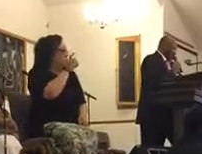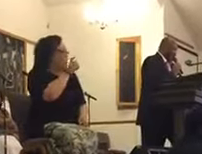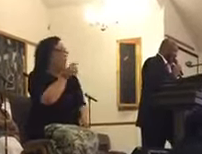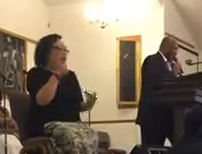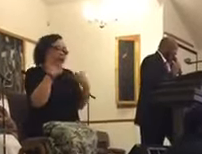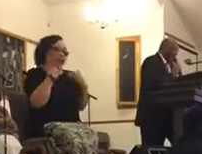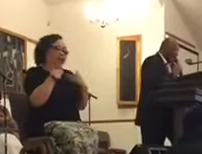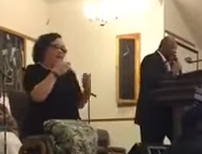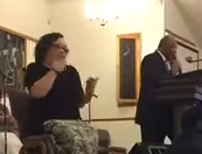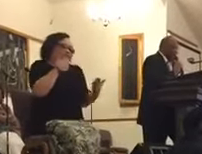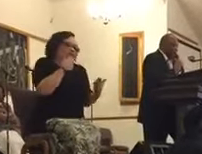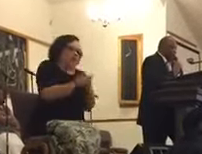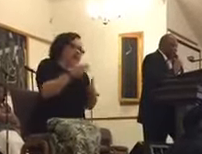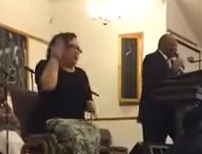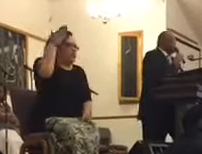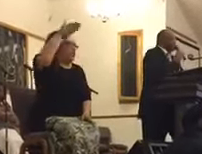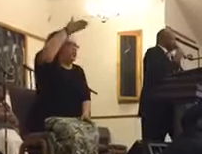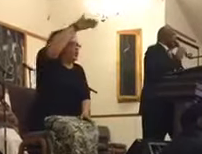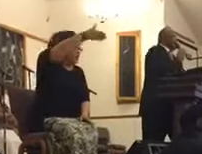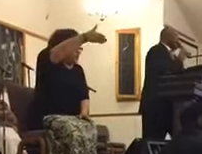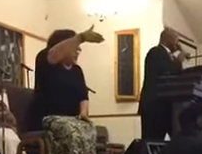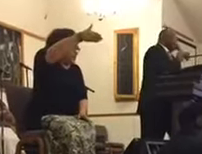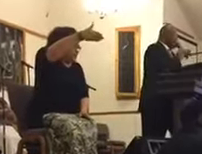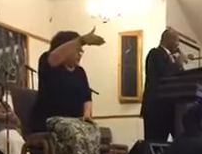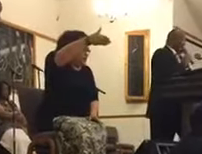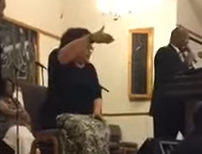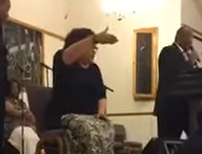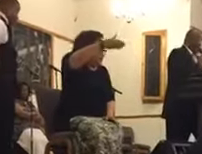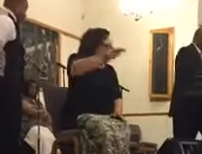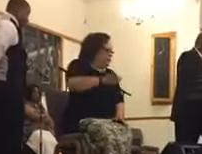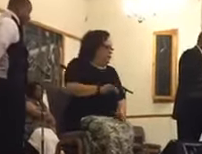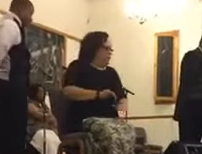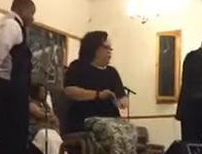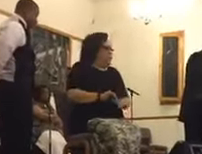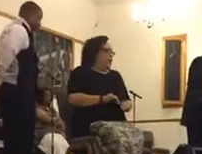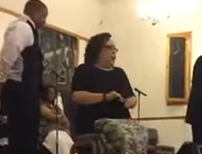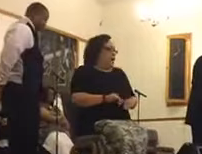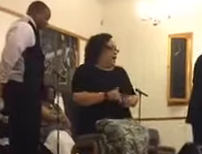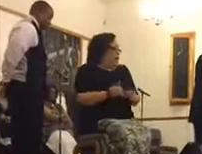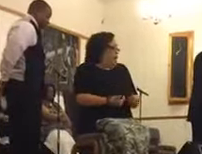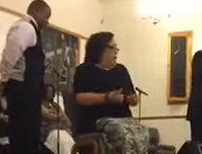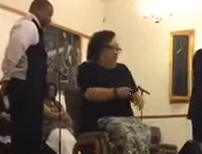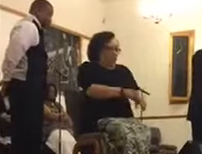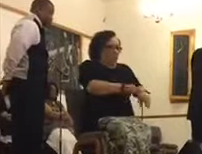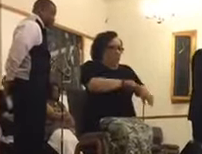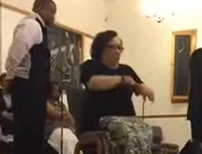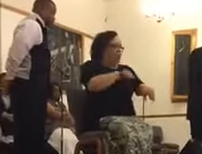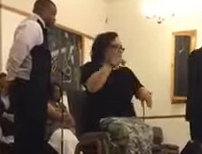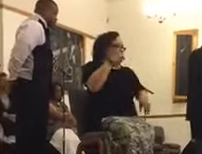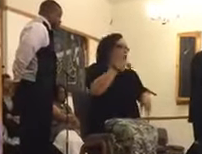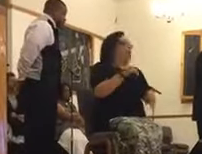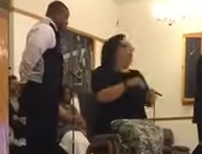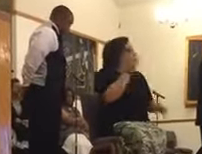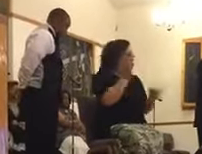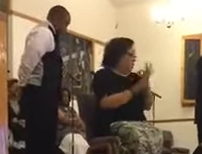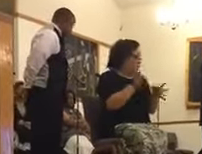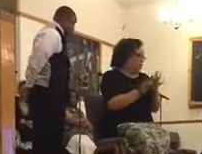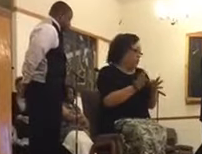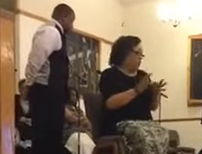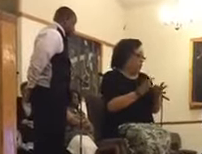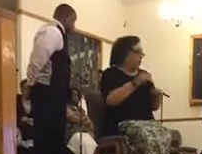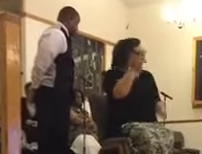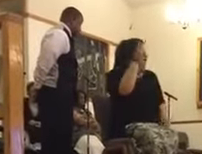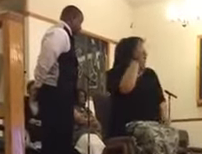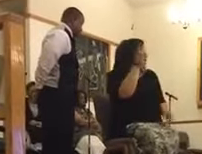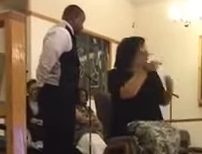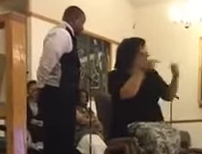destiny. And although the adversary is working hard to